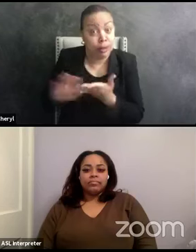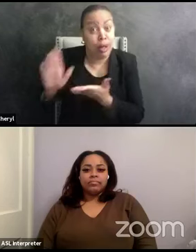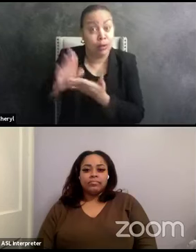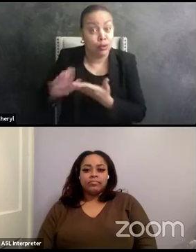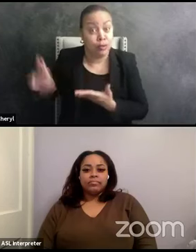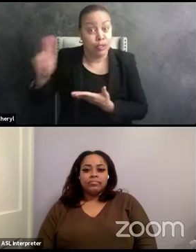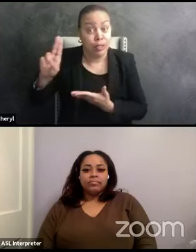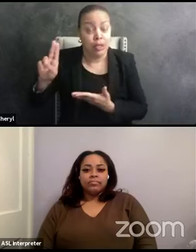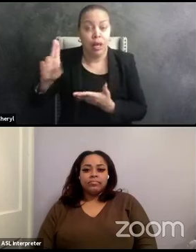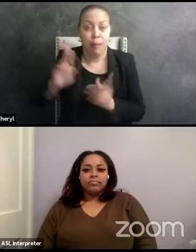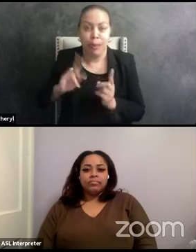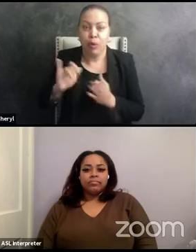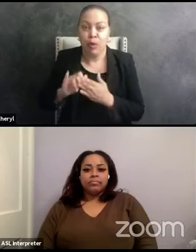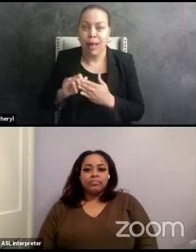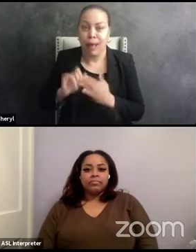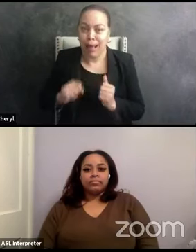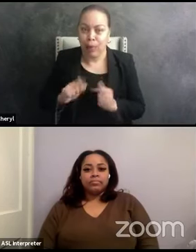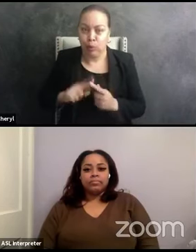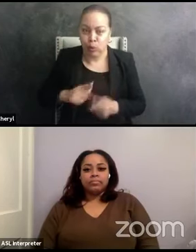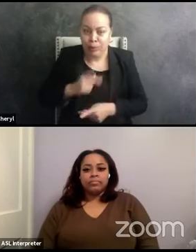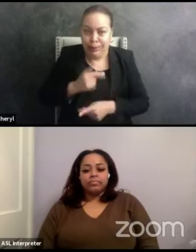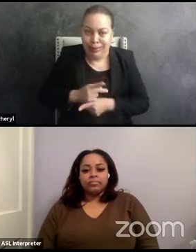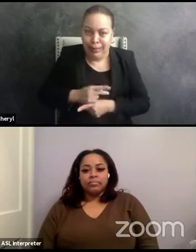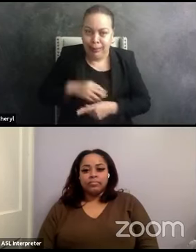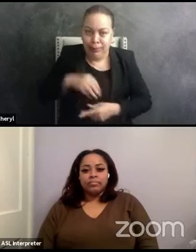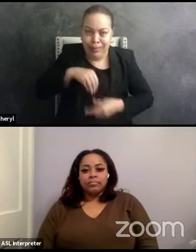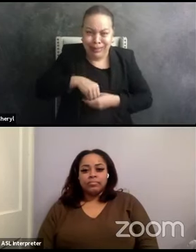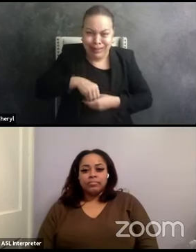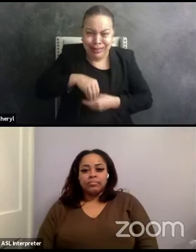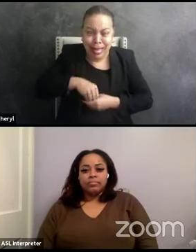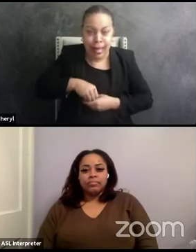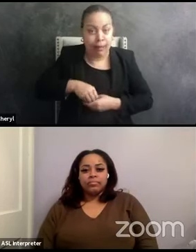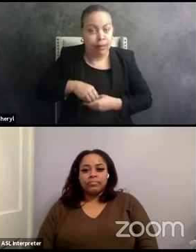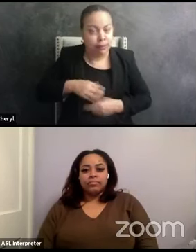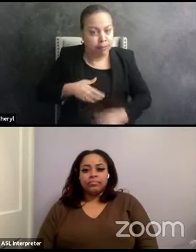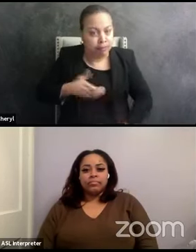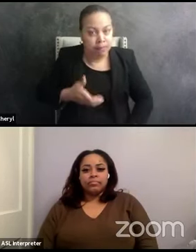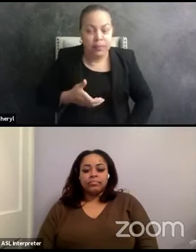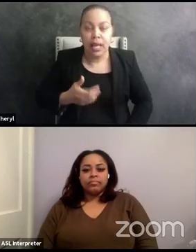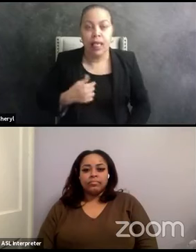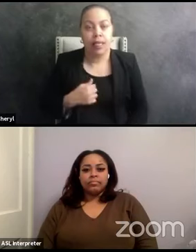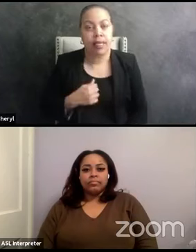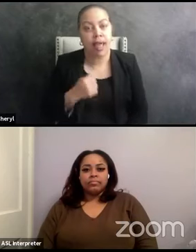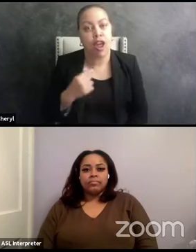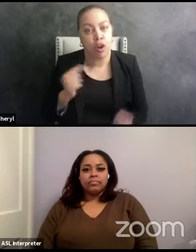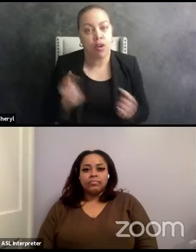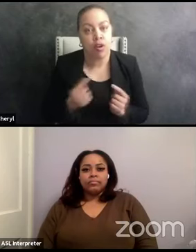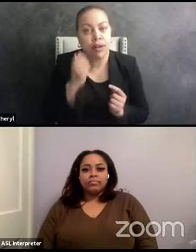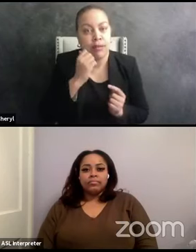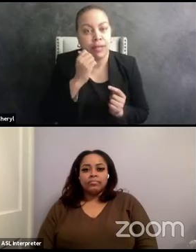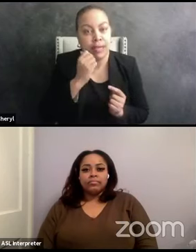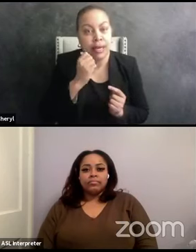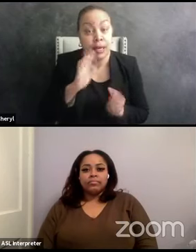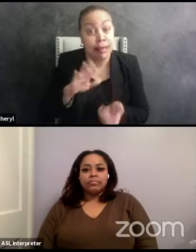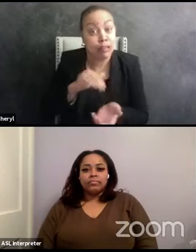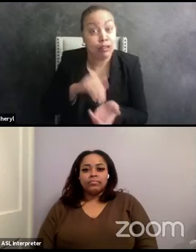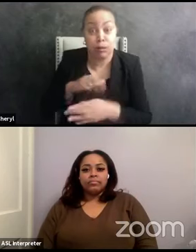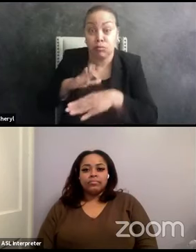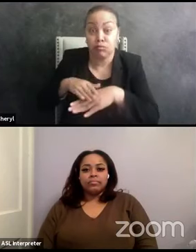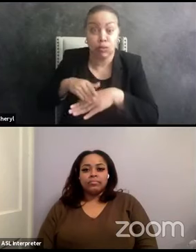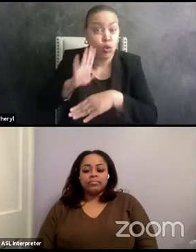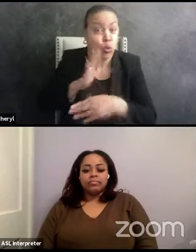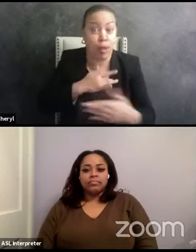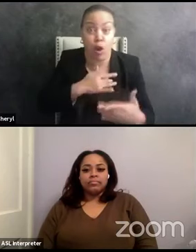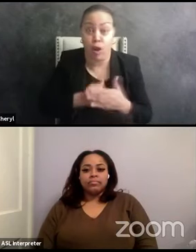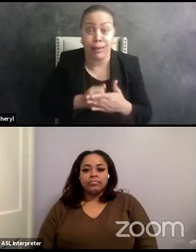able to hold on to their core selves are hurting every day and are hearing from their doctors like, you're going to have a heart attack if you don't leave. And then the